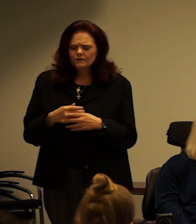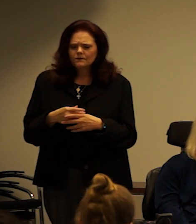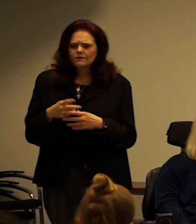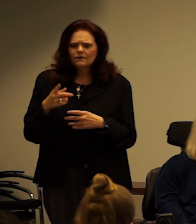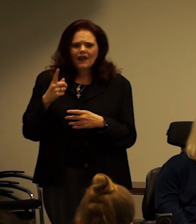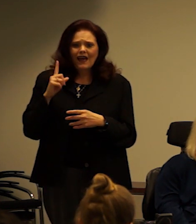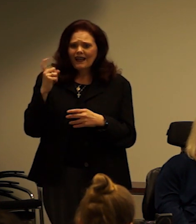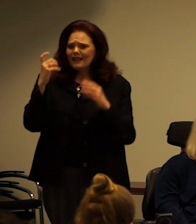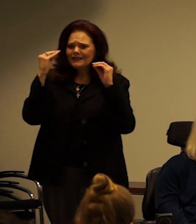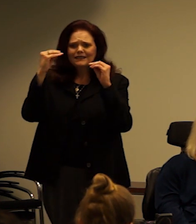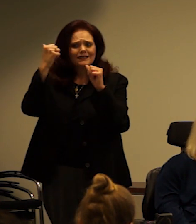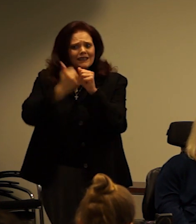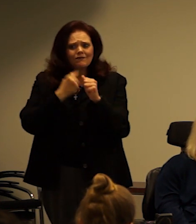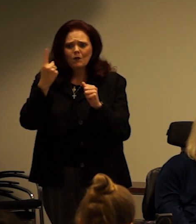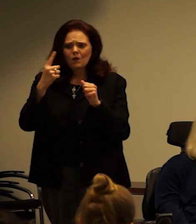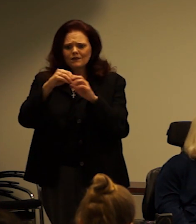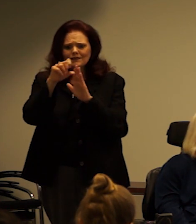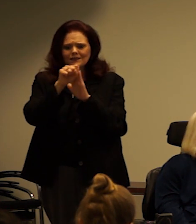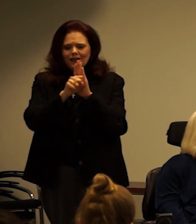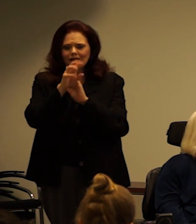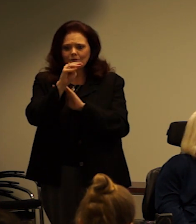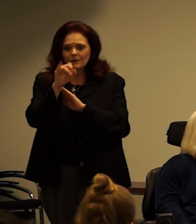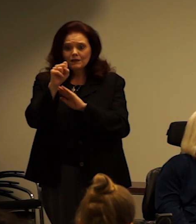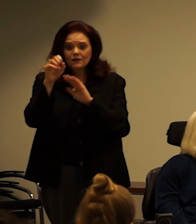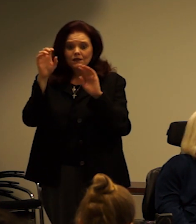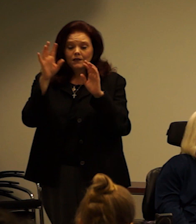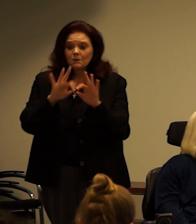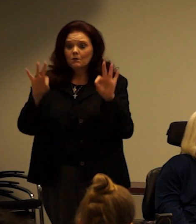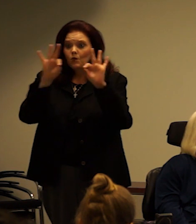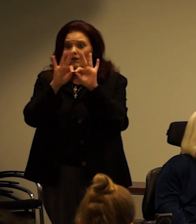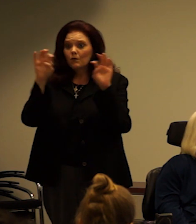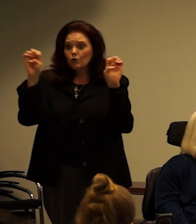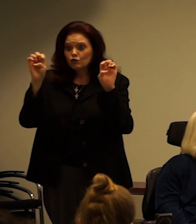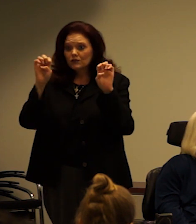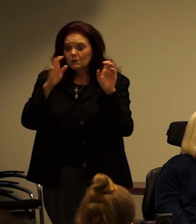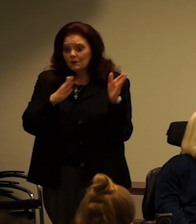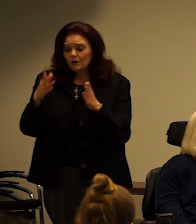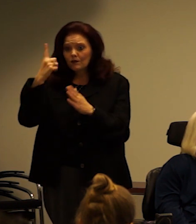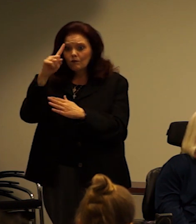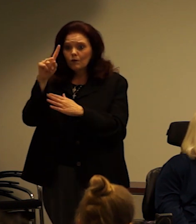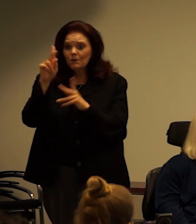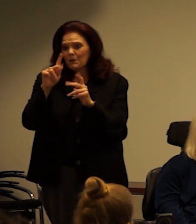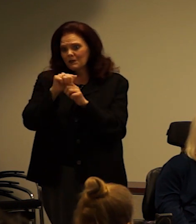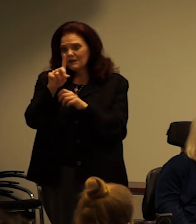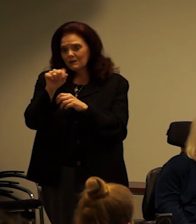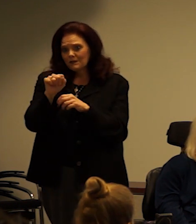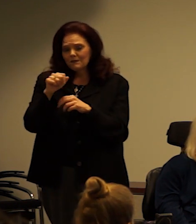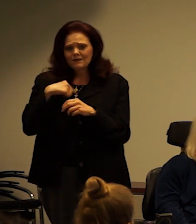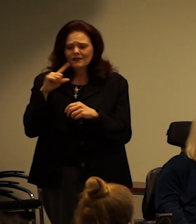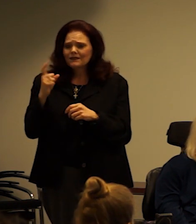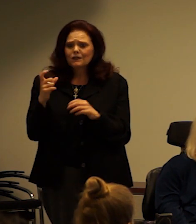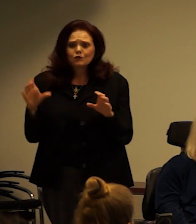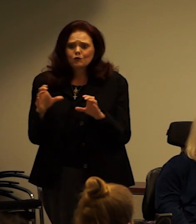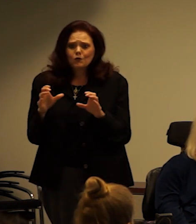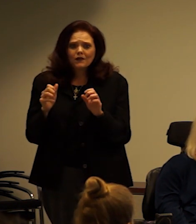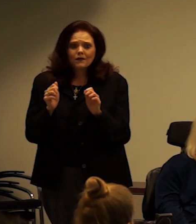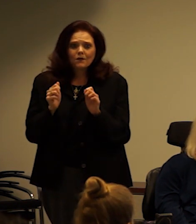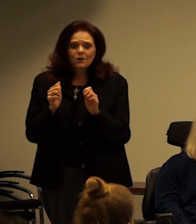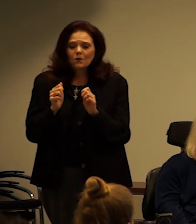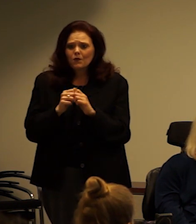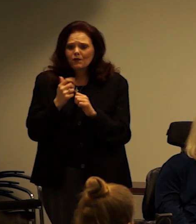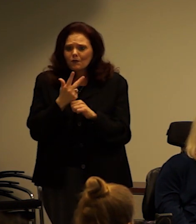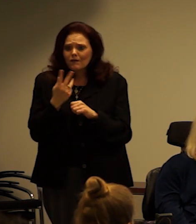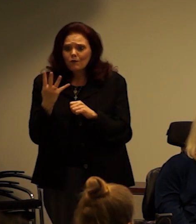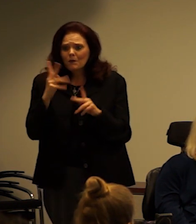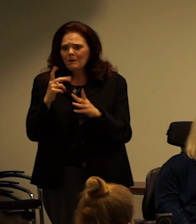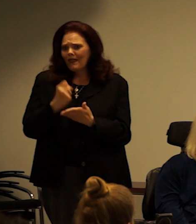I can't teach everybody in the state of Mississippi the importance of emergency preparedness for folks with disabilities. I can't even do it with three